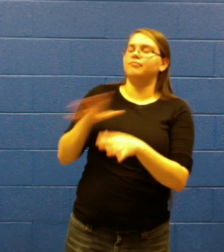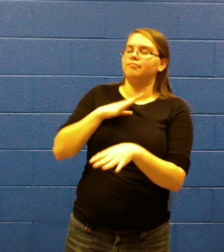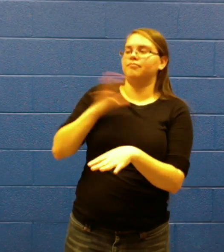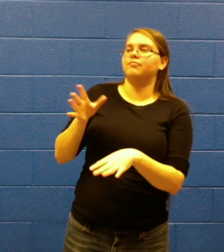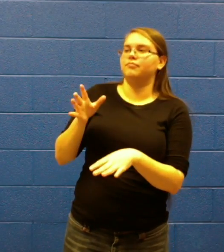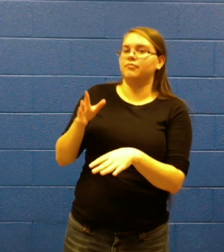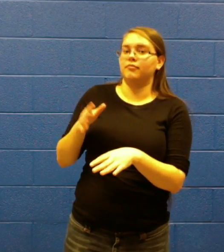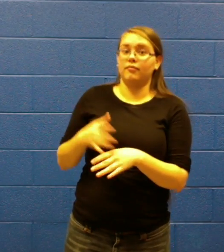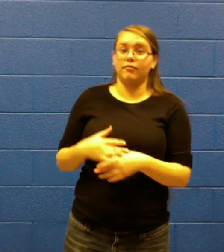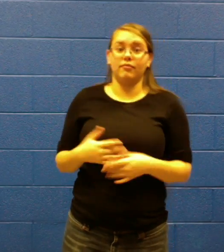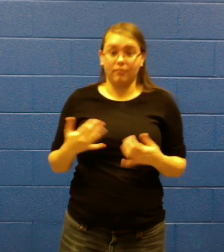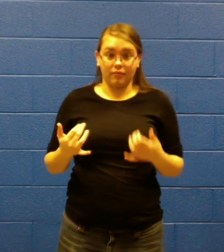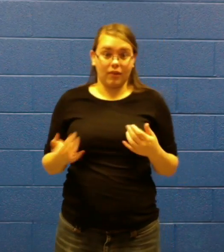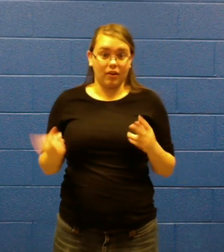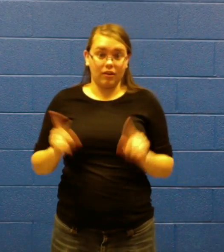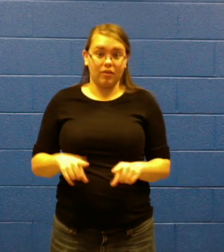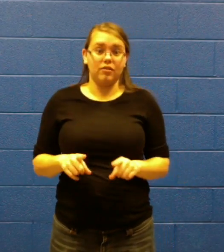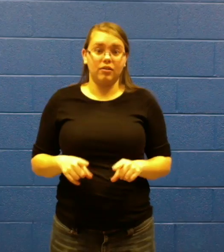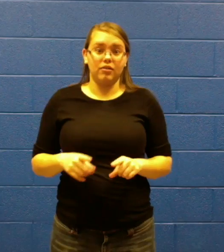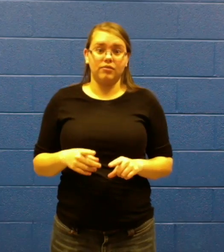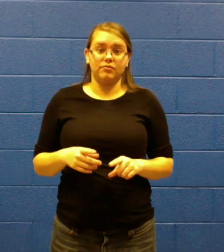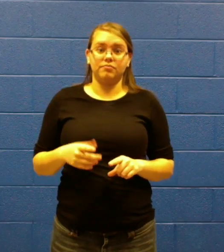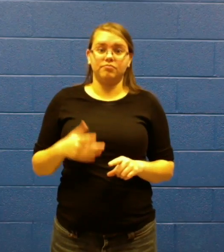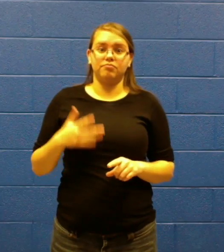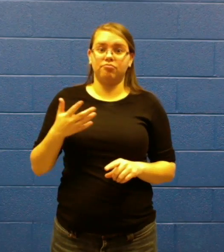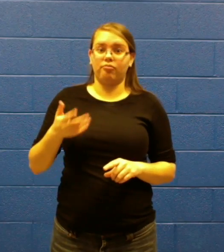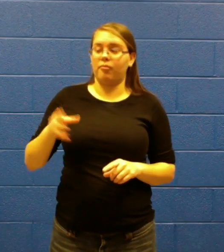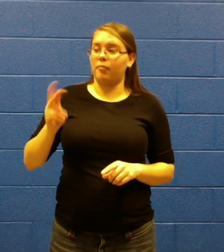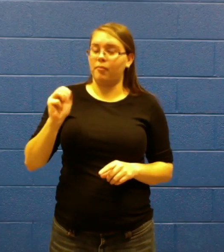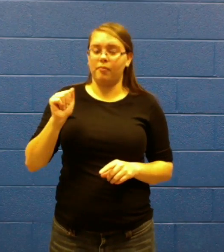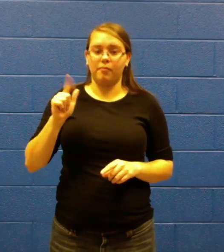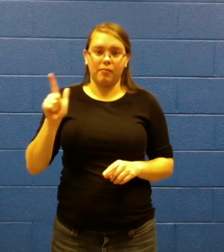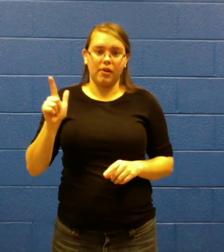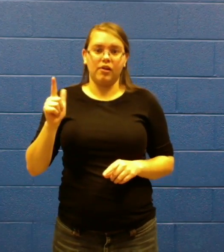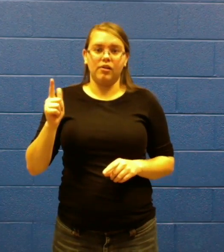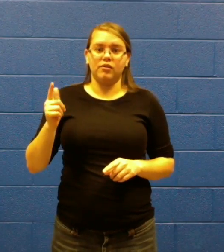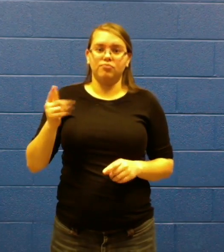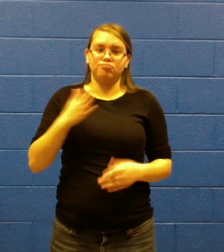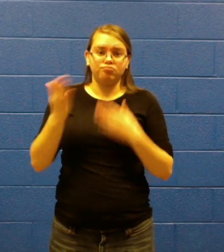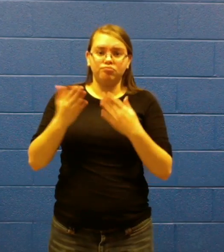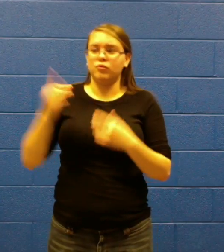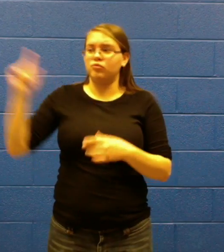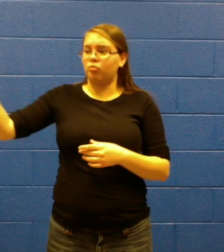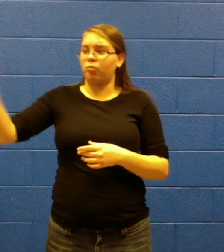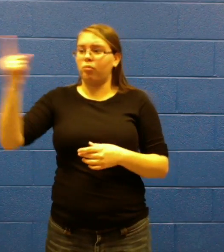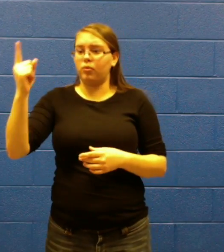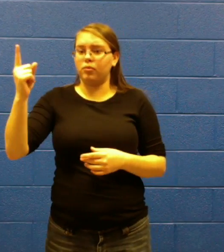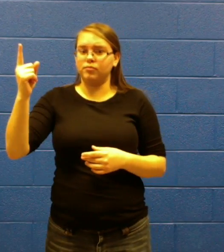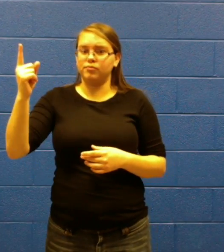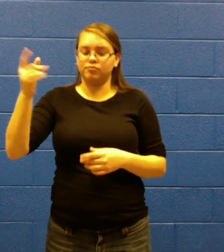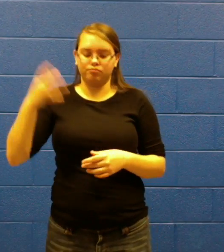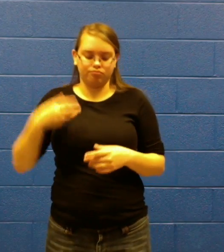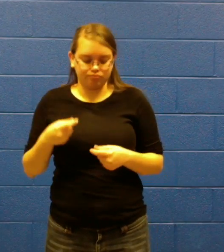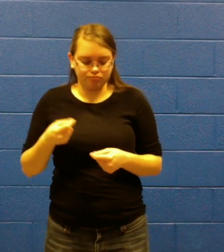ring our doorbell, Dresden comes running down the stairs and then just jumps up and puts his paws onto the glass and stares at